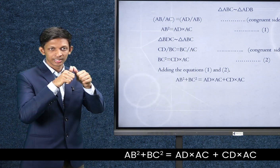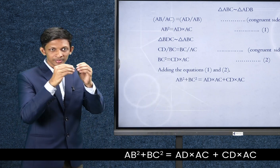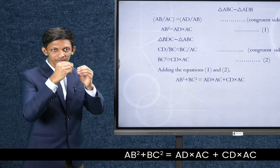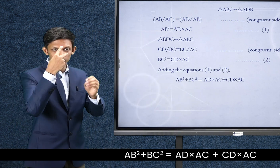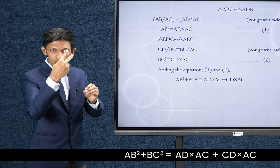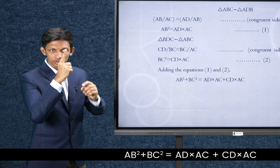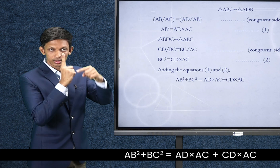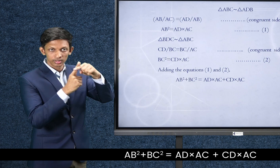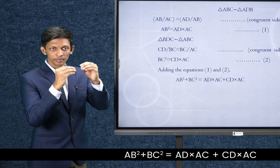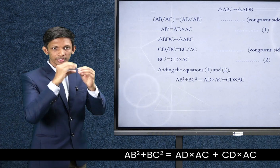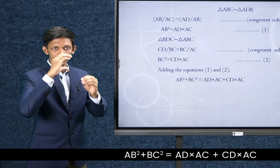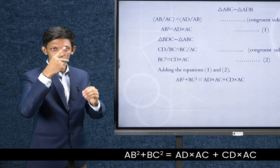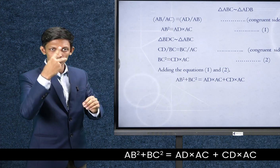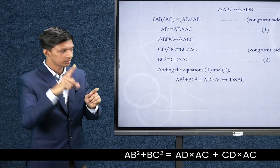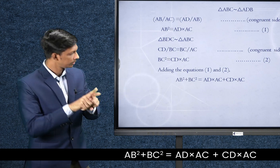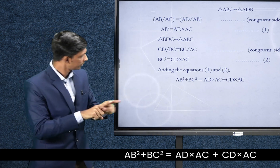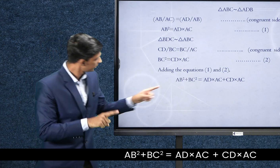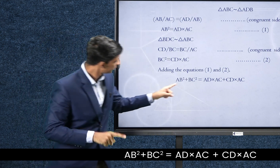plus CD into AC.